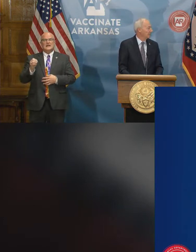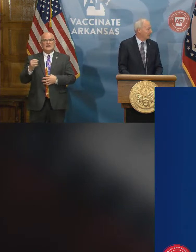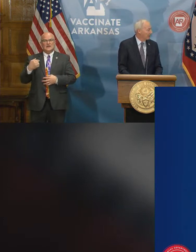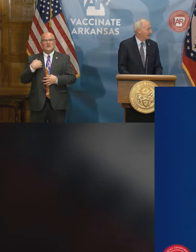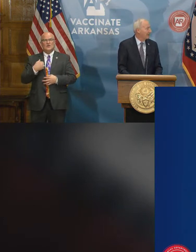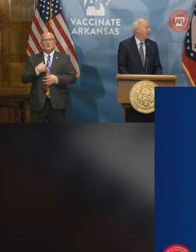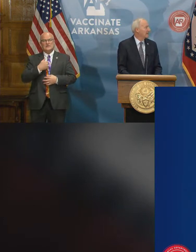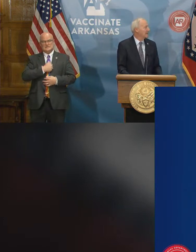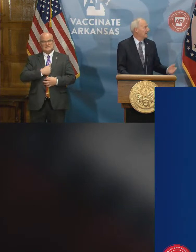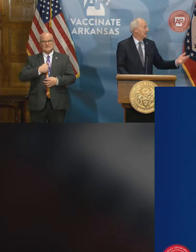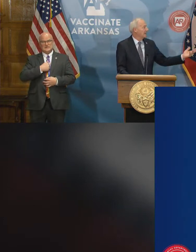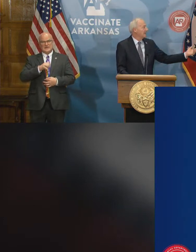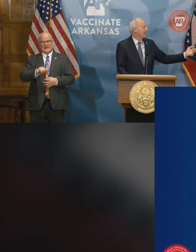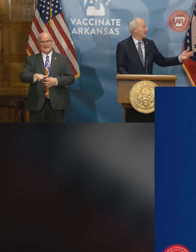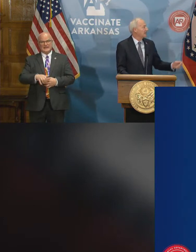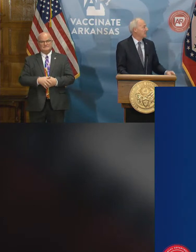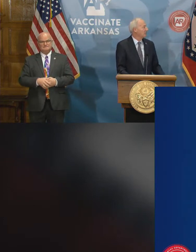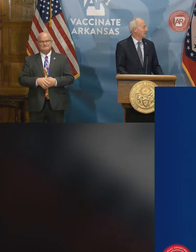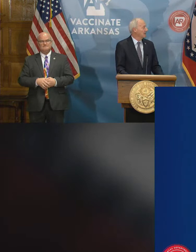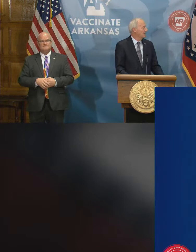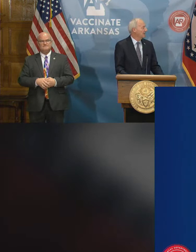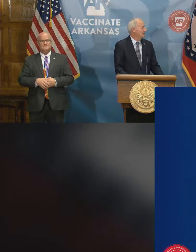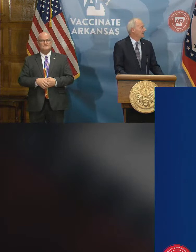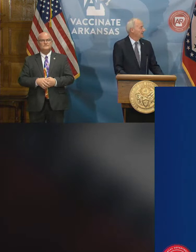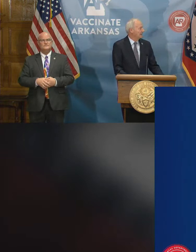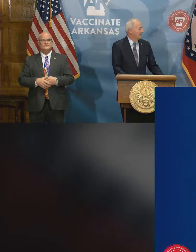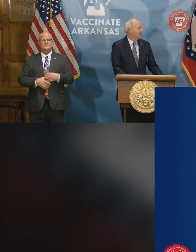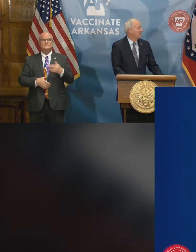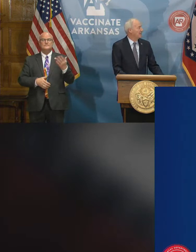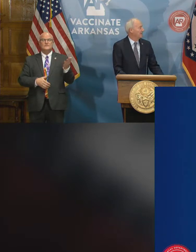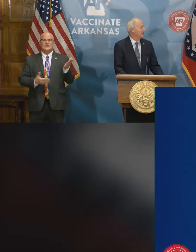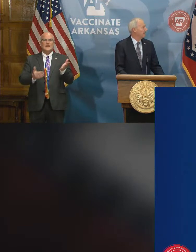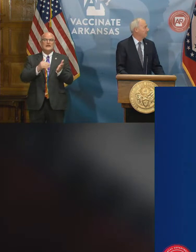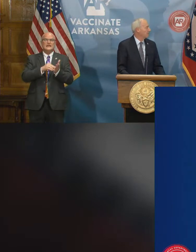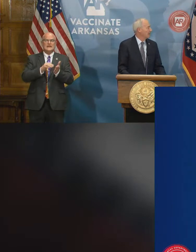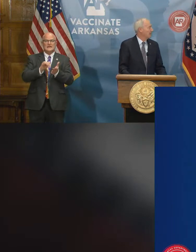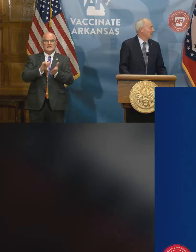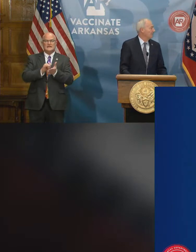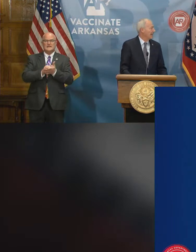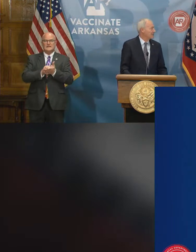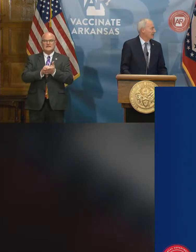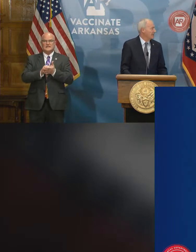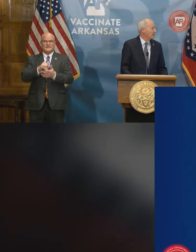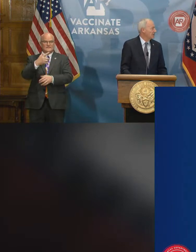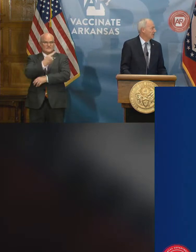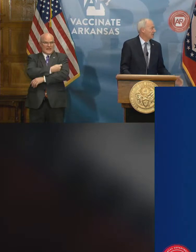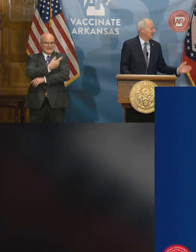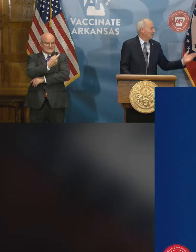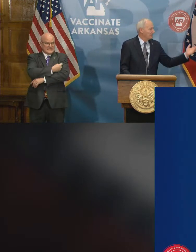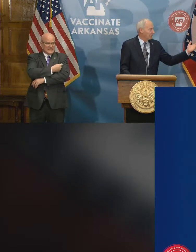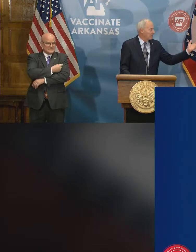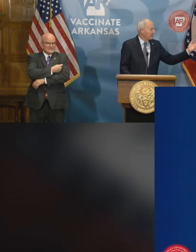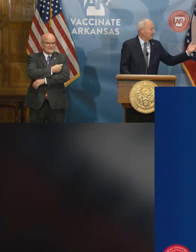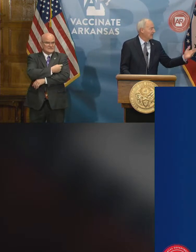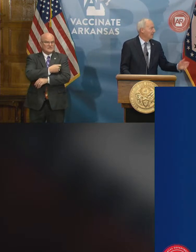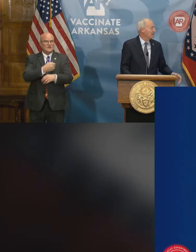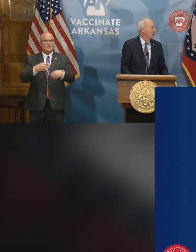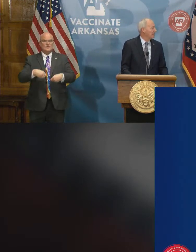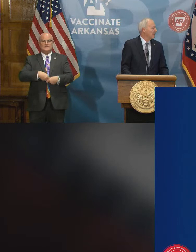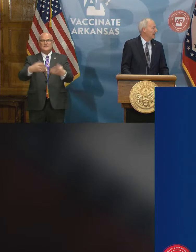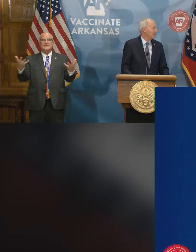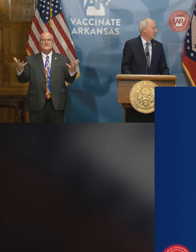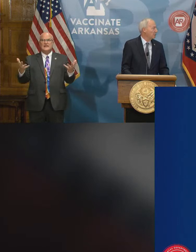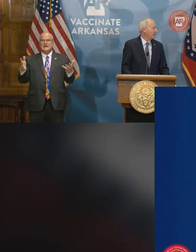we regret that. Next, we'll see, again, the vaccinations. We've only given